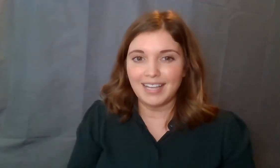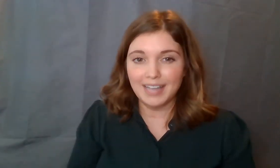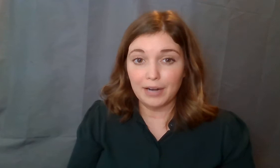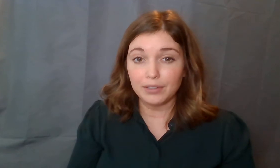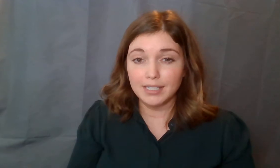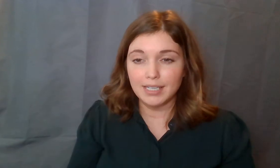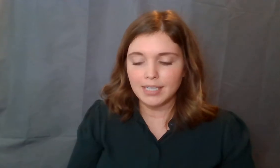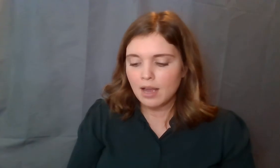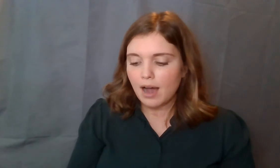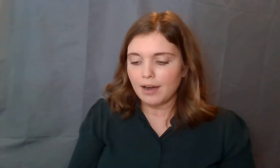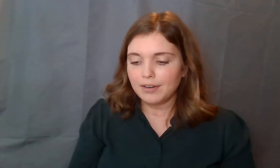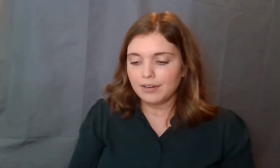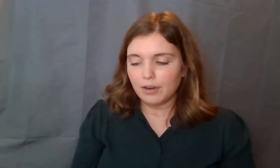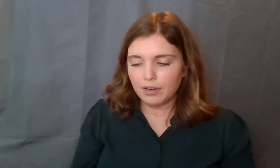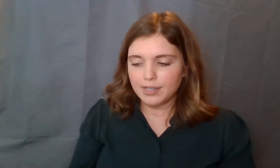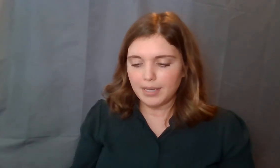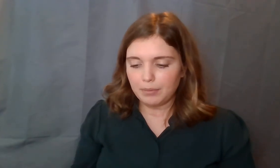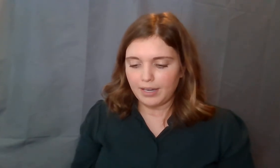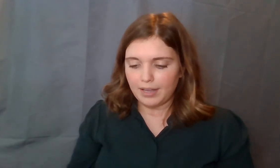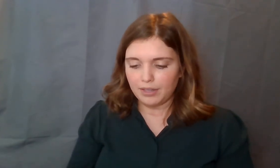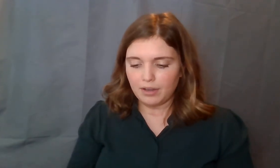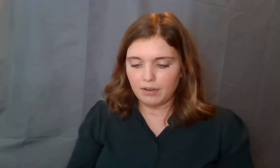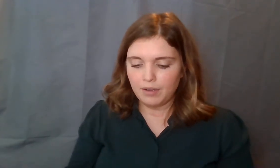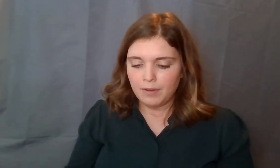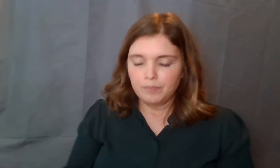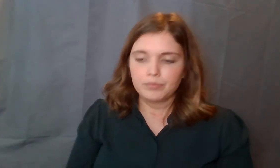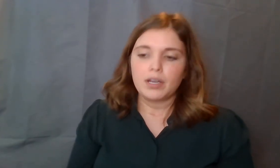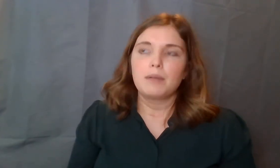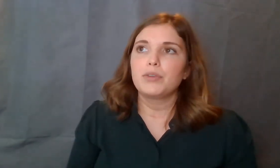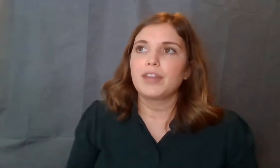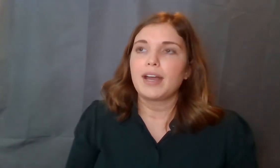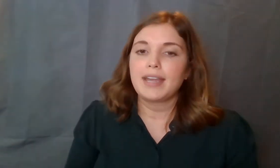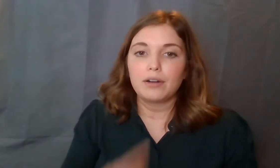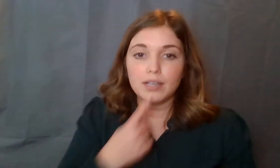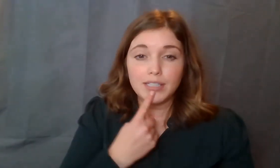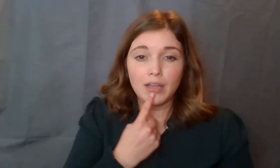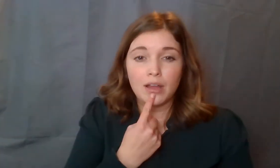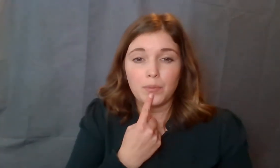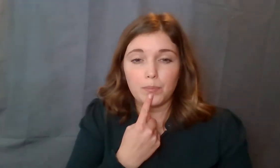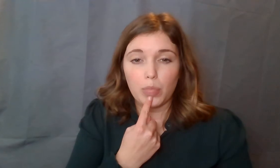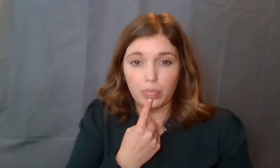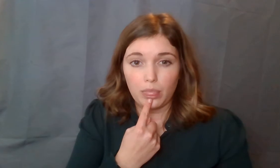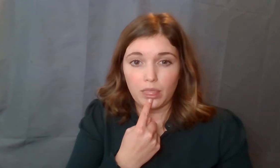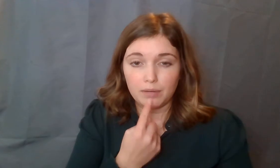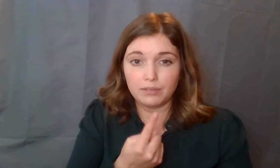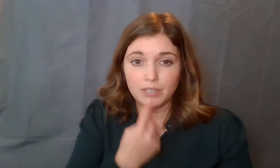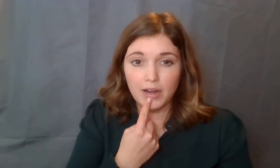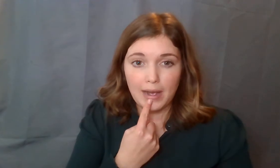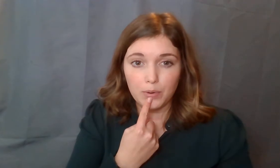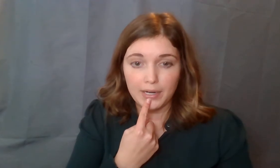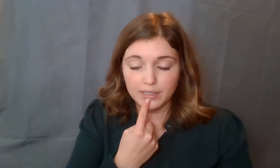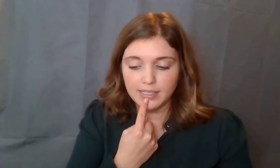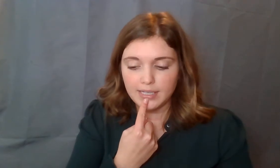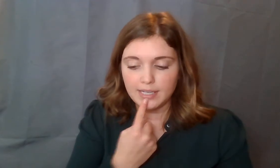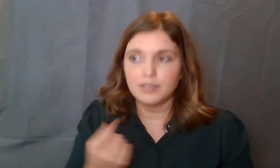that's carelessness. A good example that I think of with that careless, the tongue out careless, is